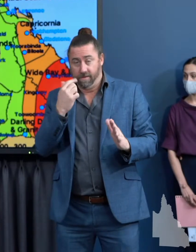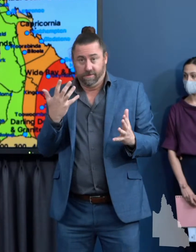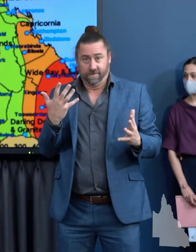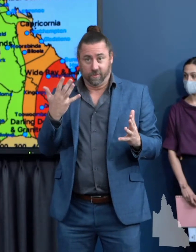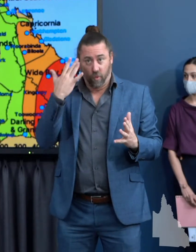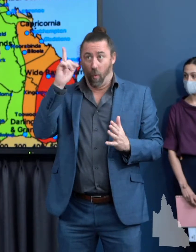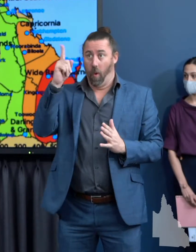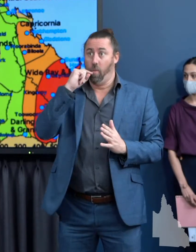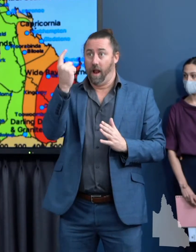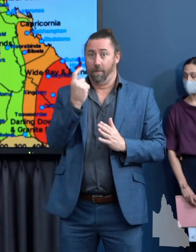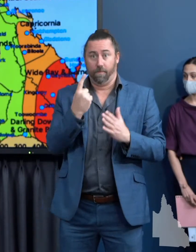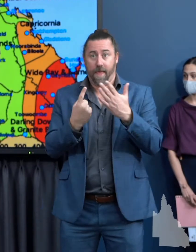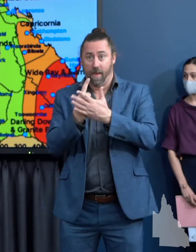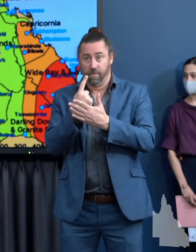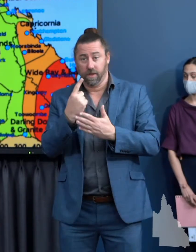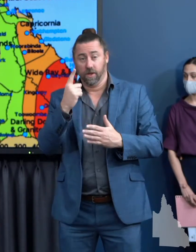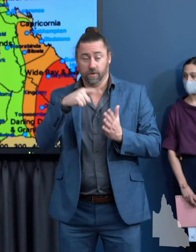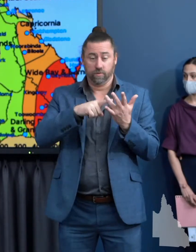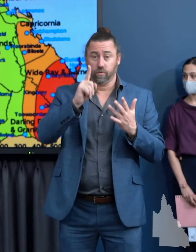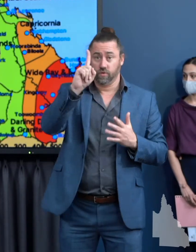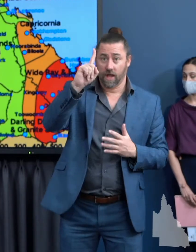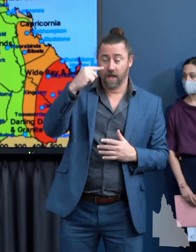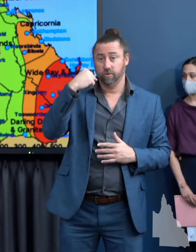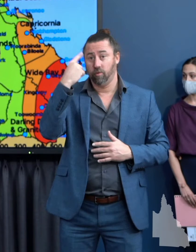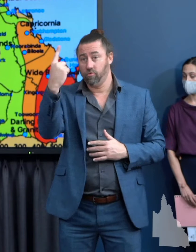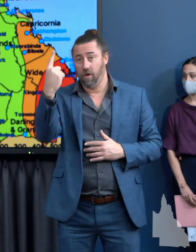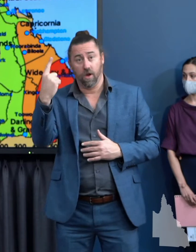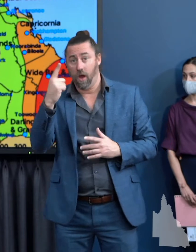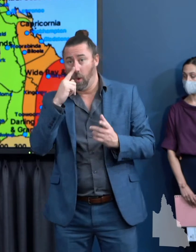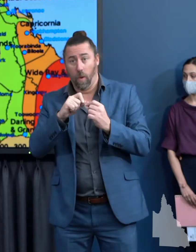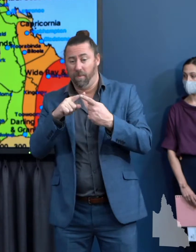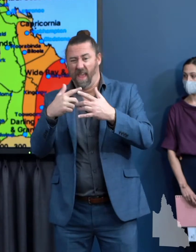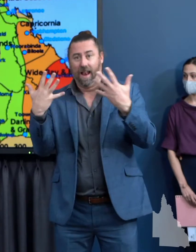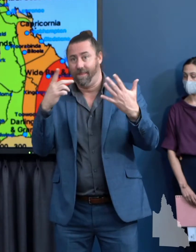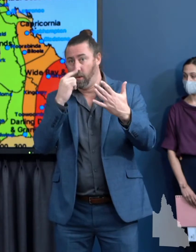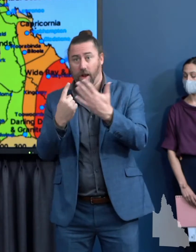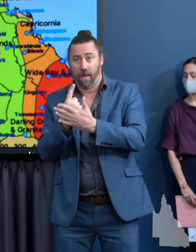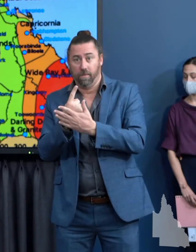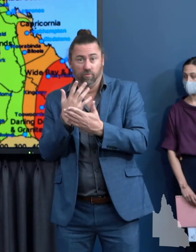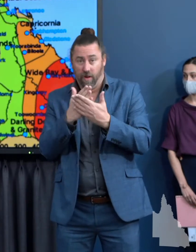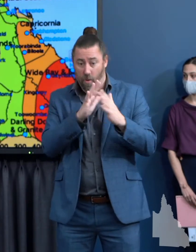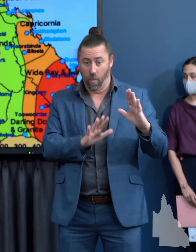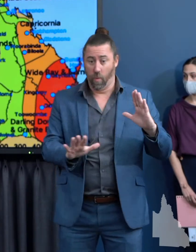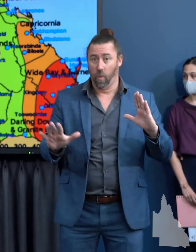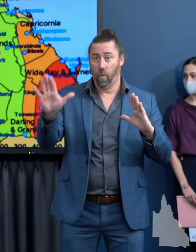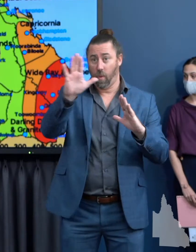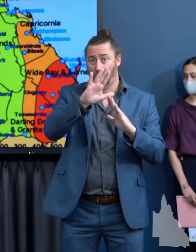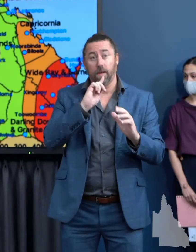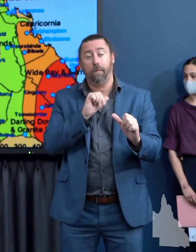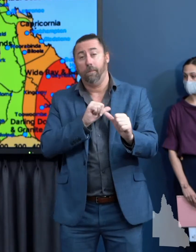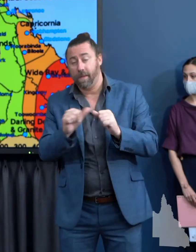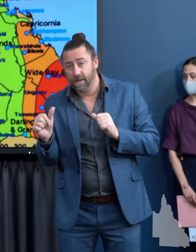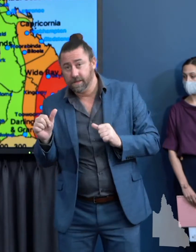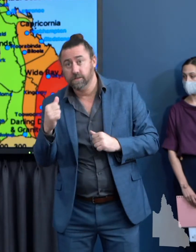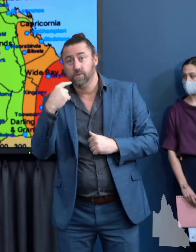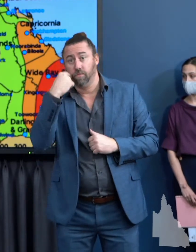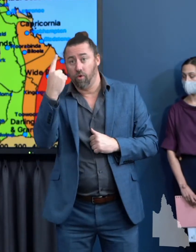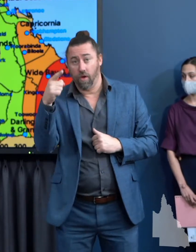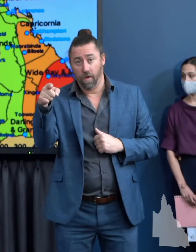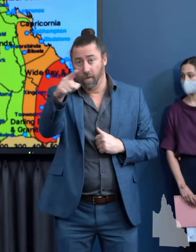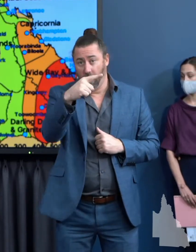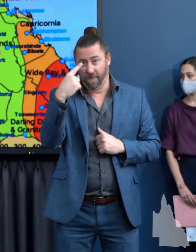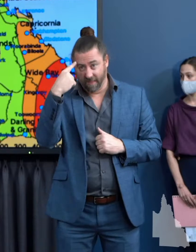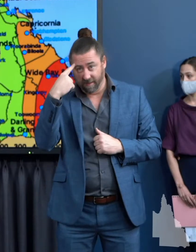unstable for the next 24 to 48 hours. So across the entire southeast, I'm asking people tomorrow to think